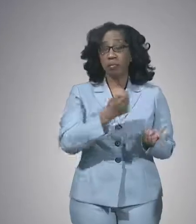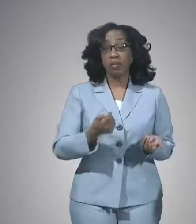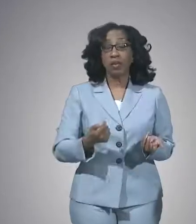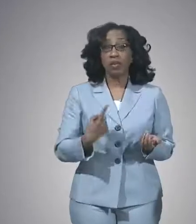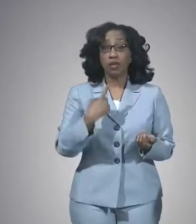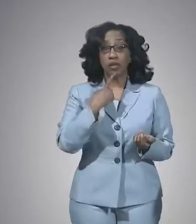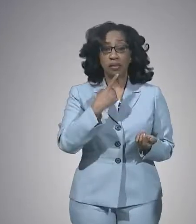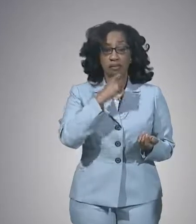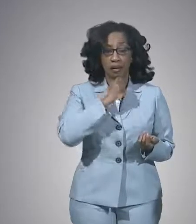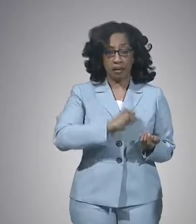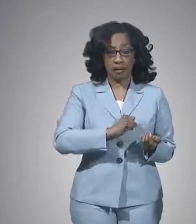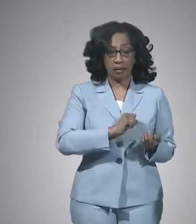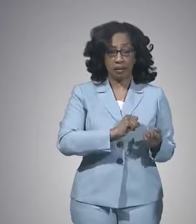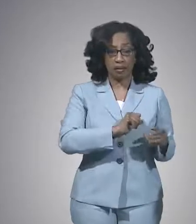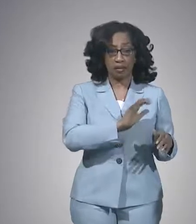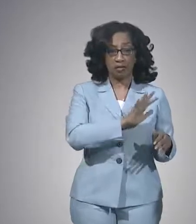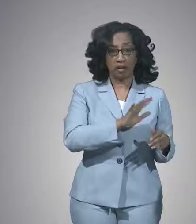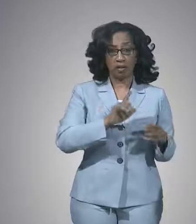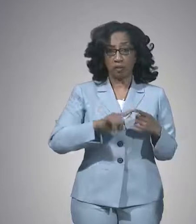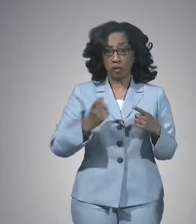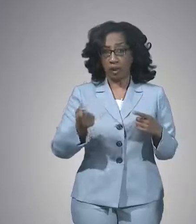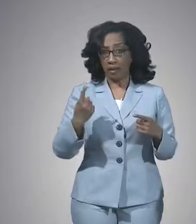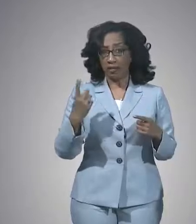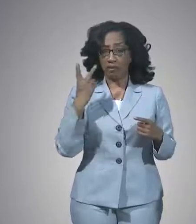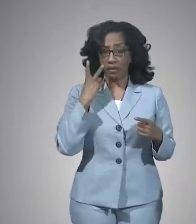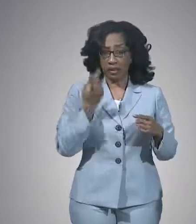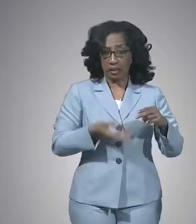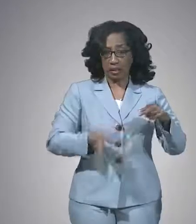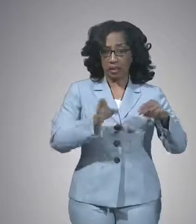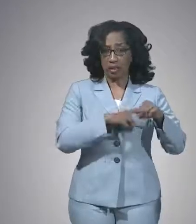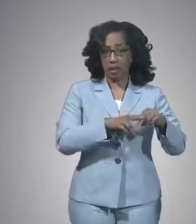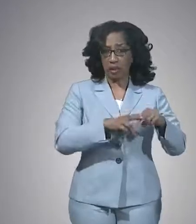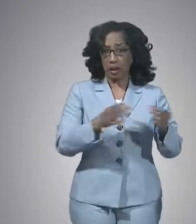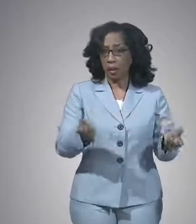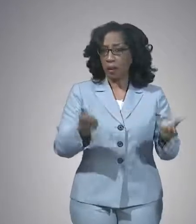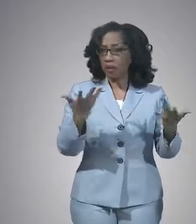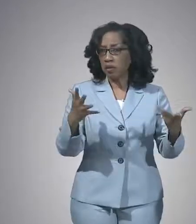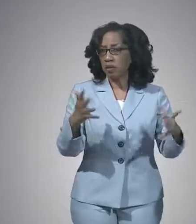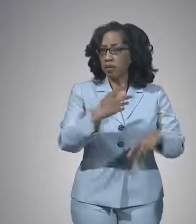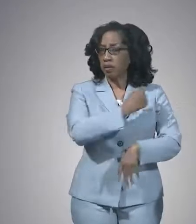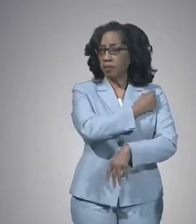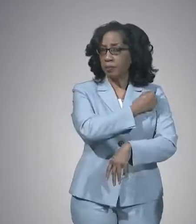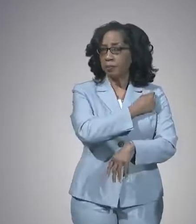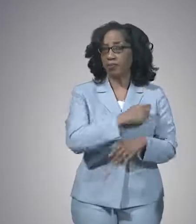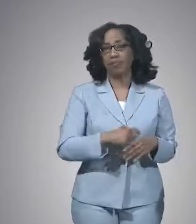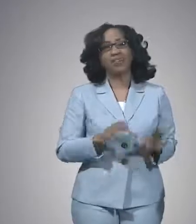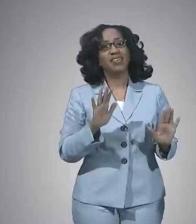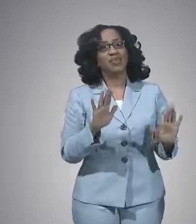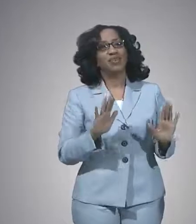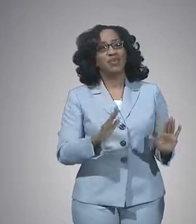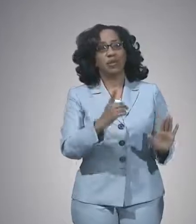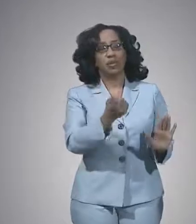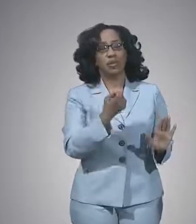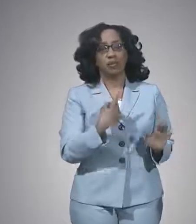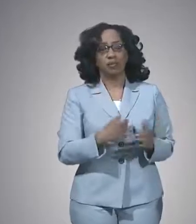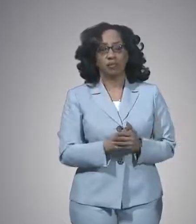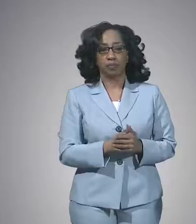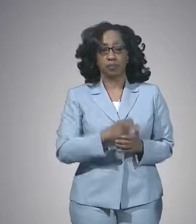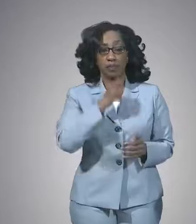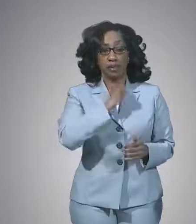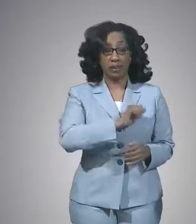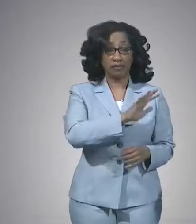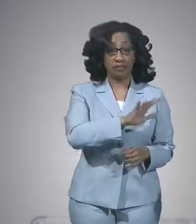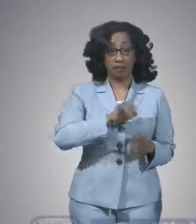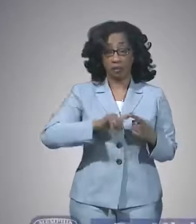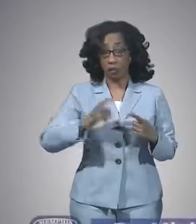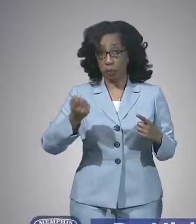the age group where we are seeing the most increase when it comes to active cases. Great question. So in that 5 to